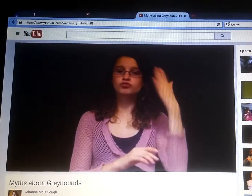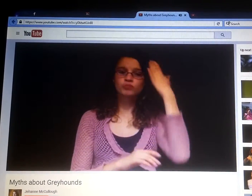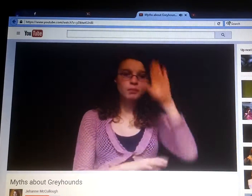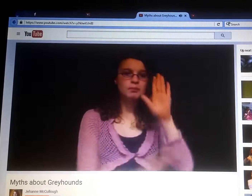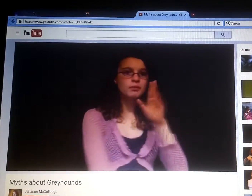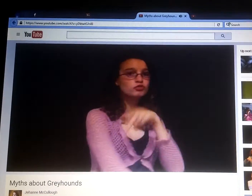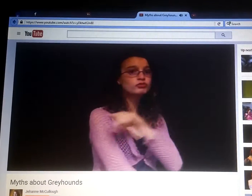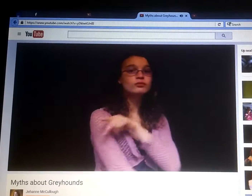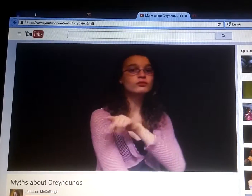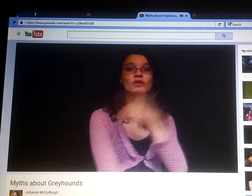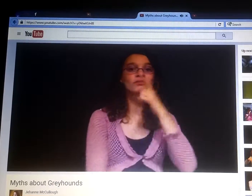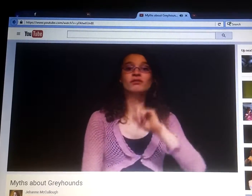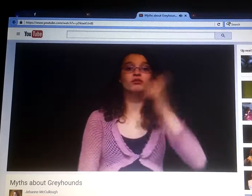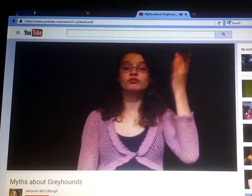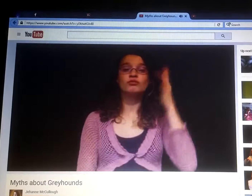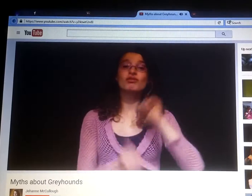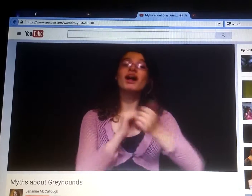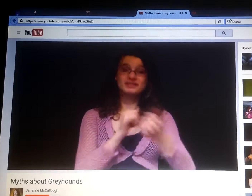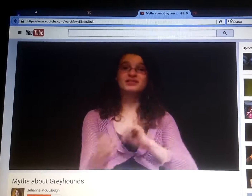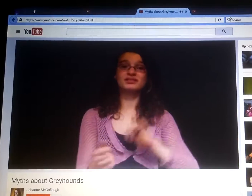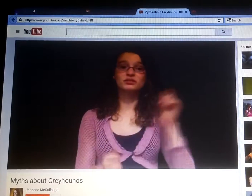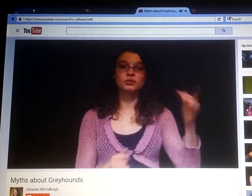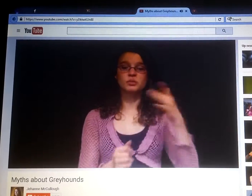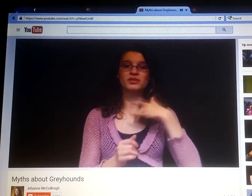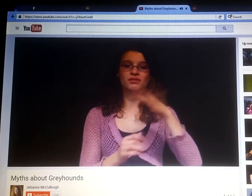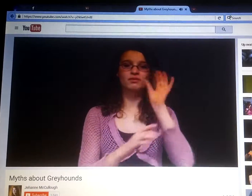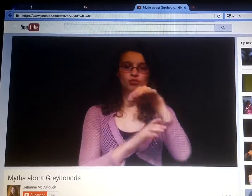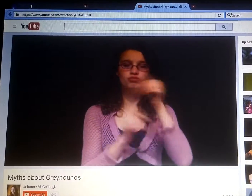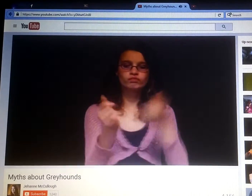wear the muzzle at the dog park,